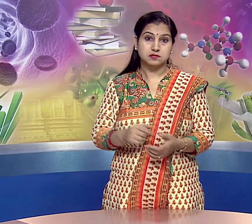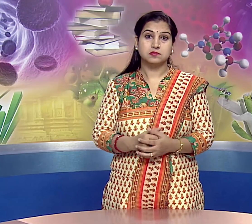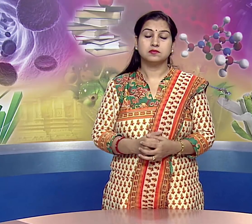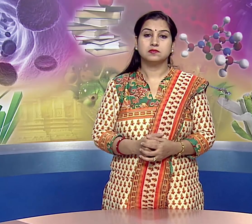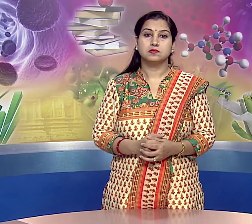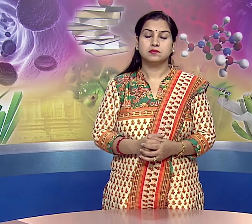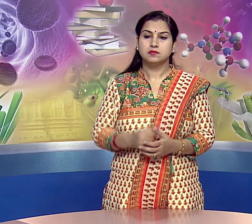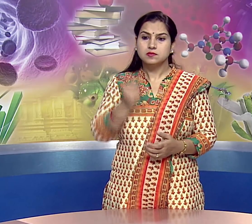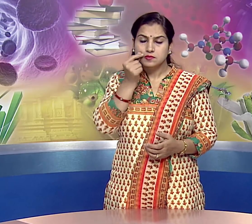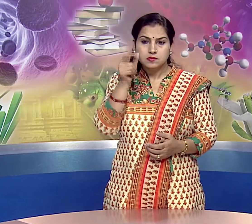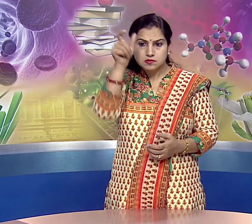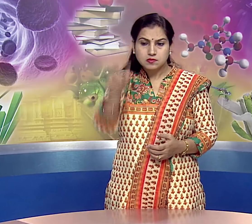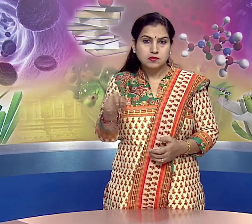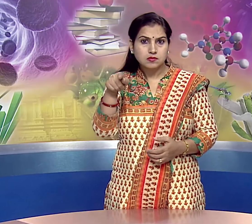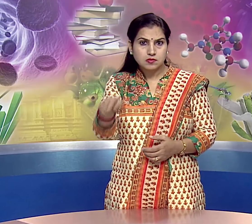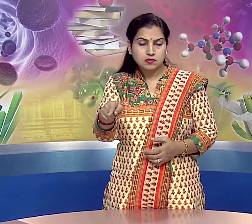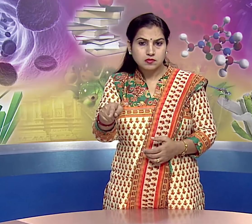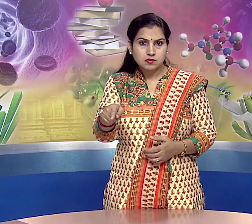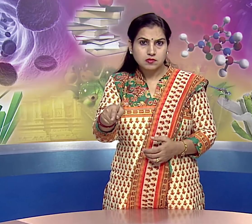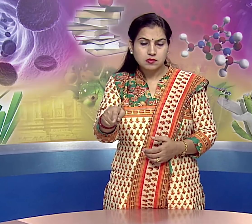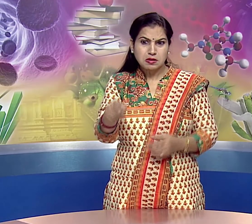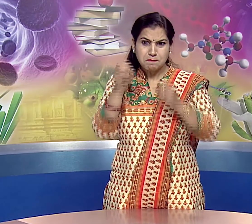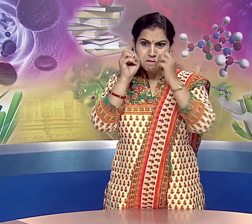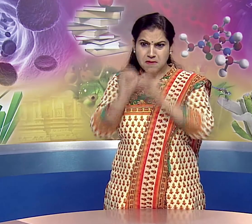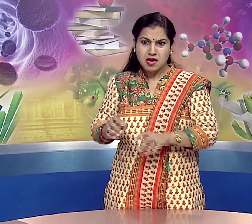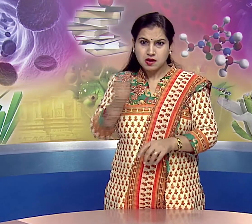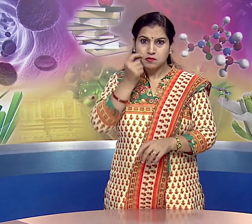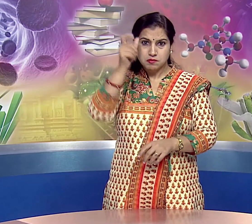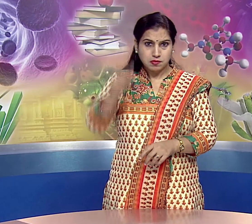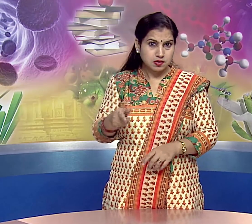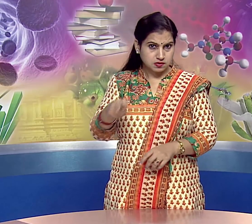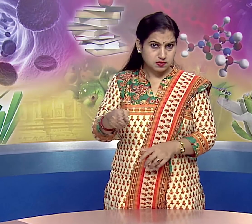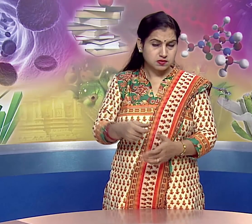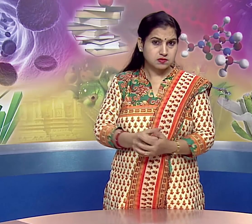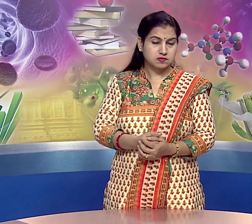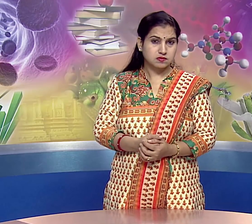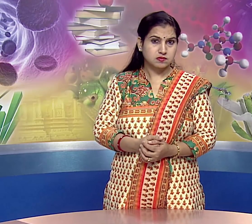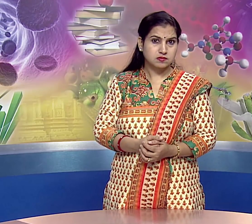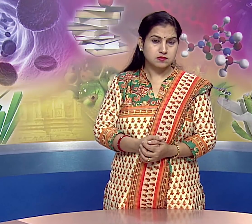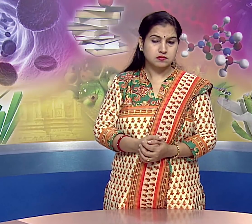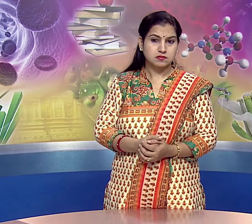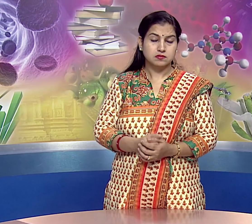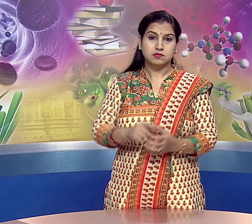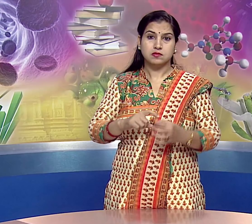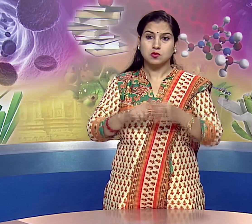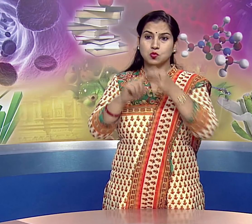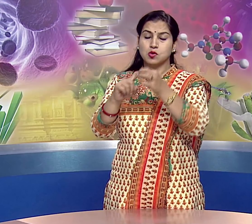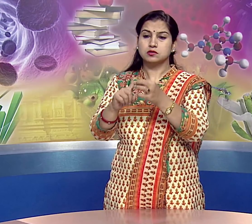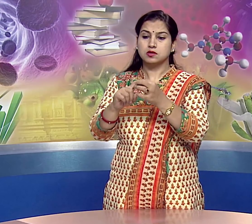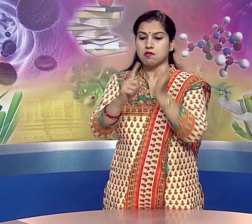that he was a reckless man and to the question, "Who